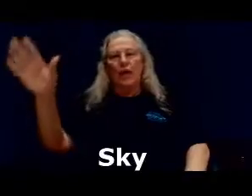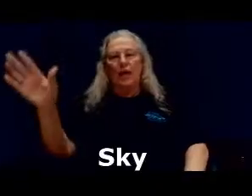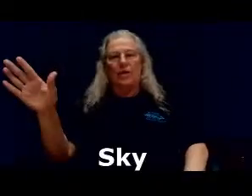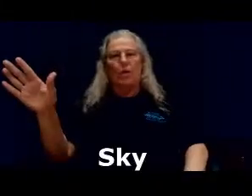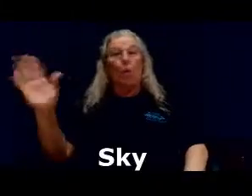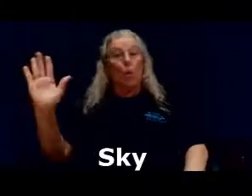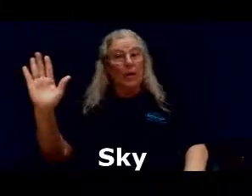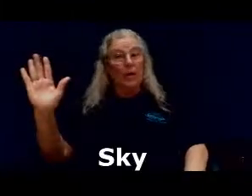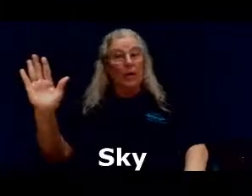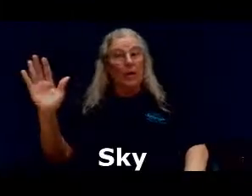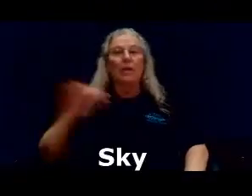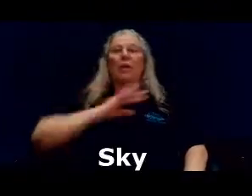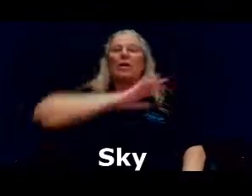head. Open hand.